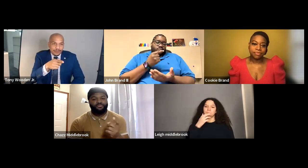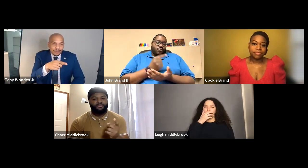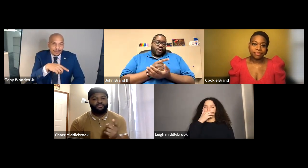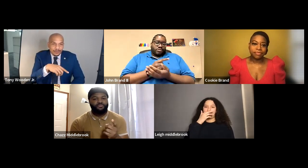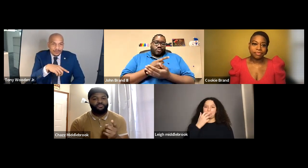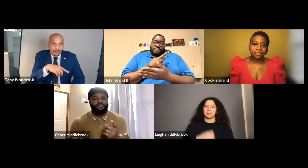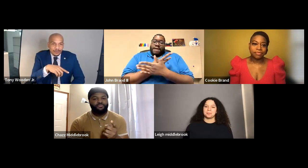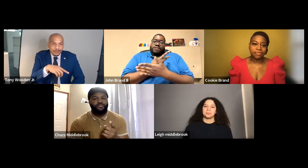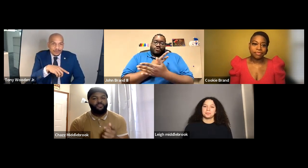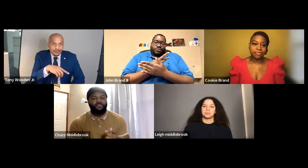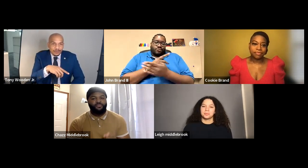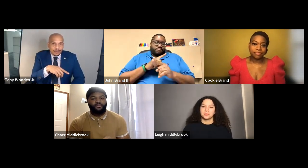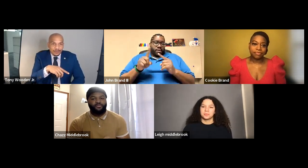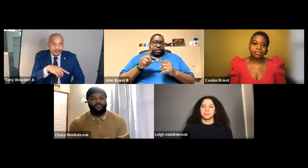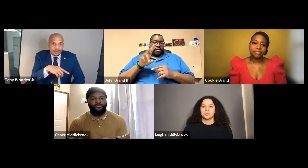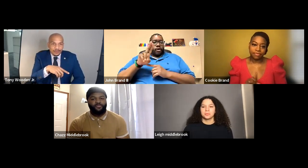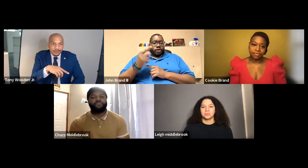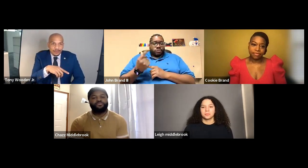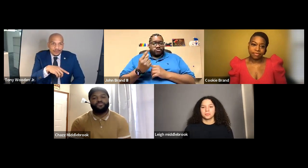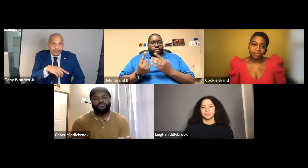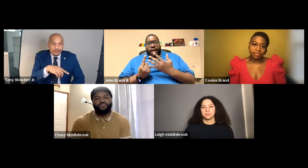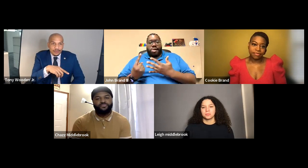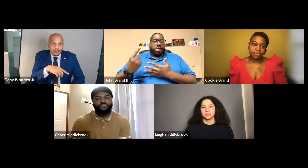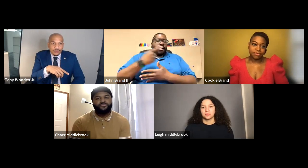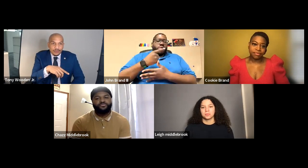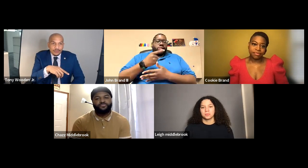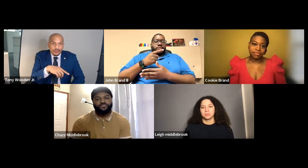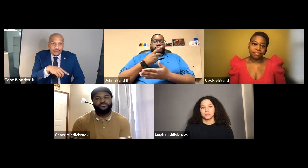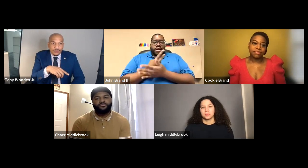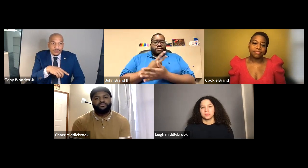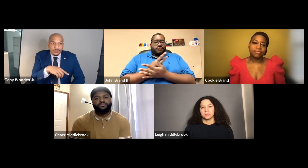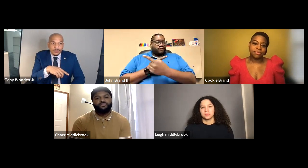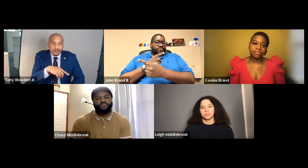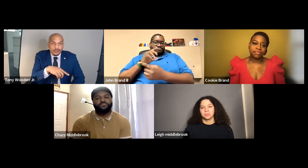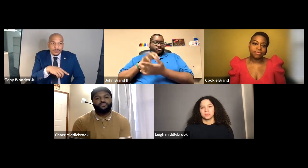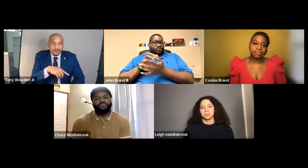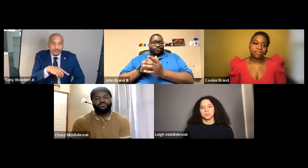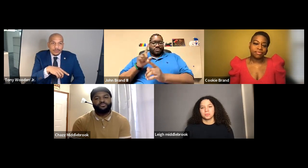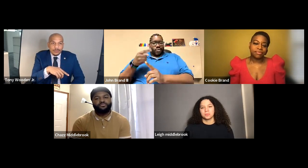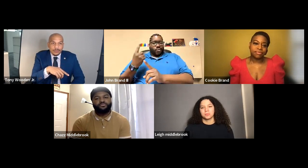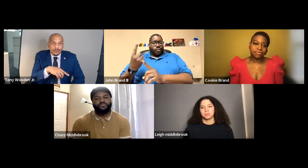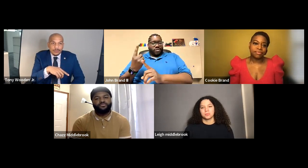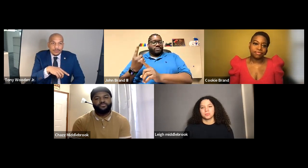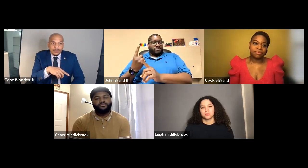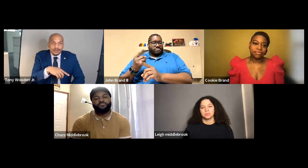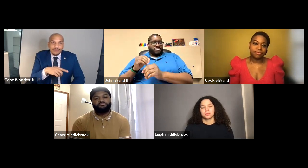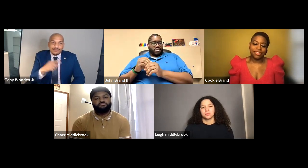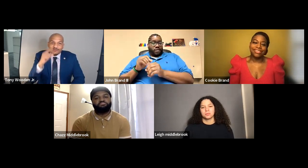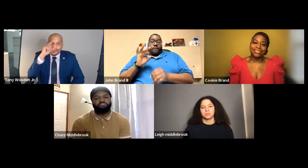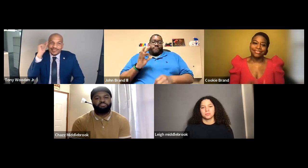only one. Yeah, for master's, but undergrad wasn't there. Cookie is the